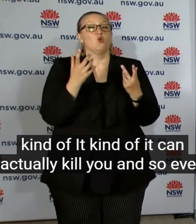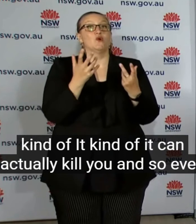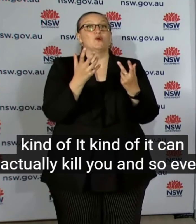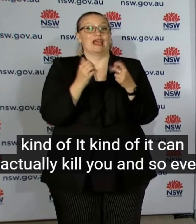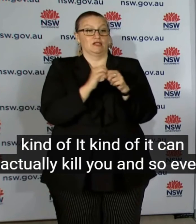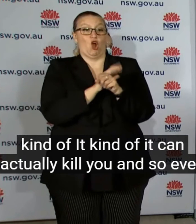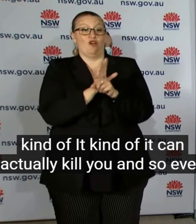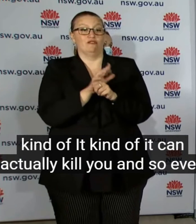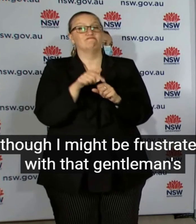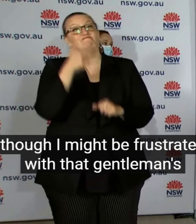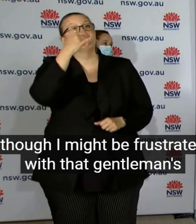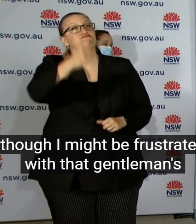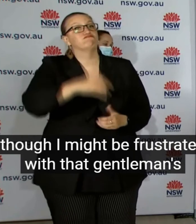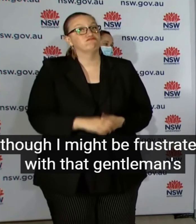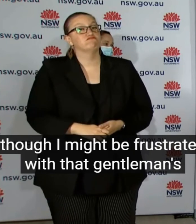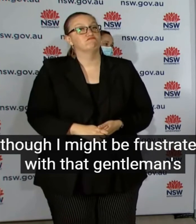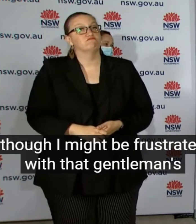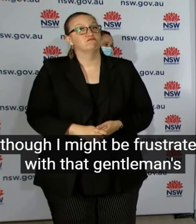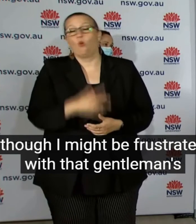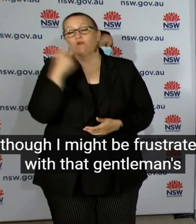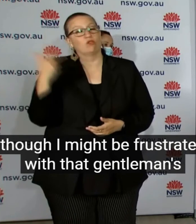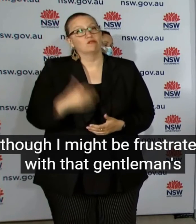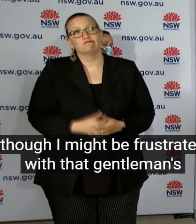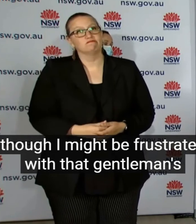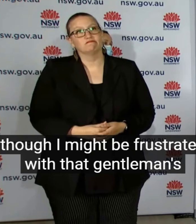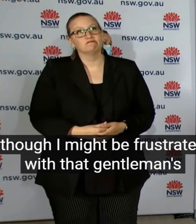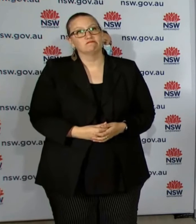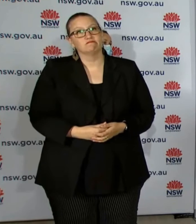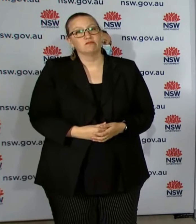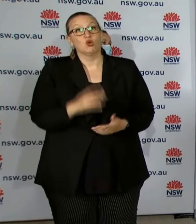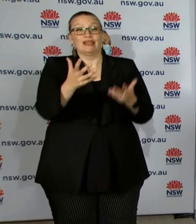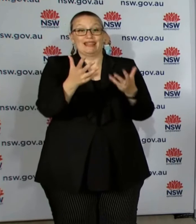be frustrated with that gentleman's